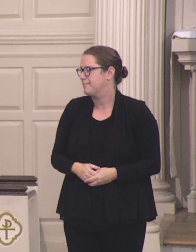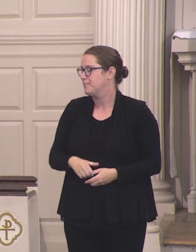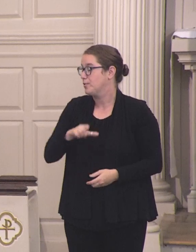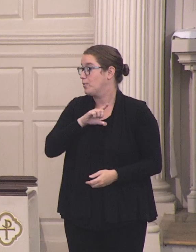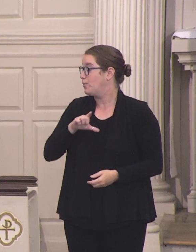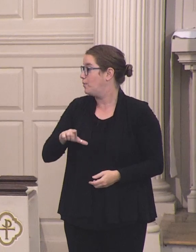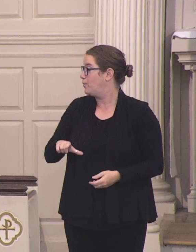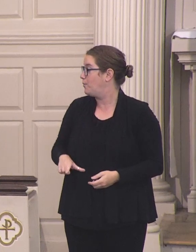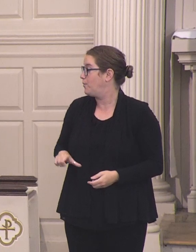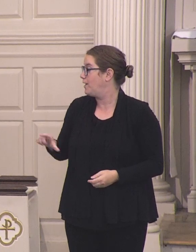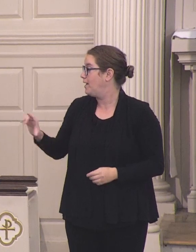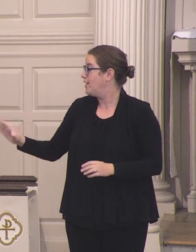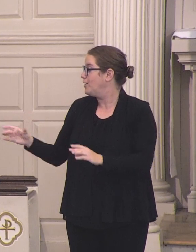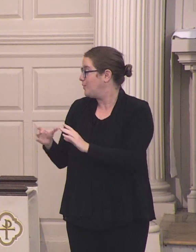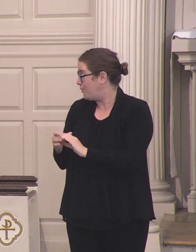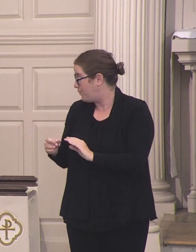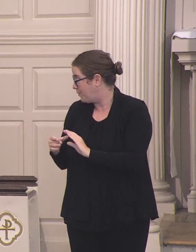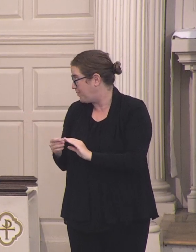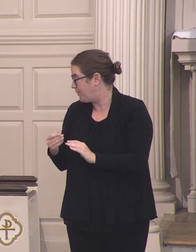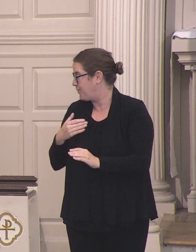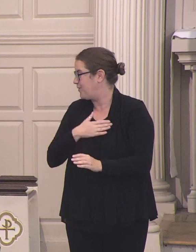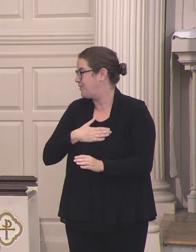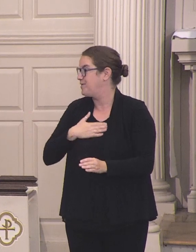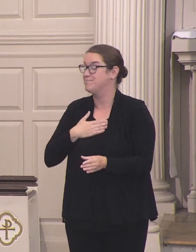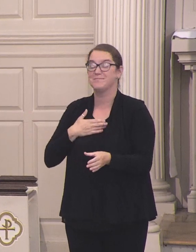The word of the Lord.